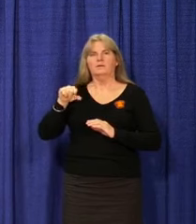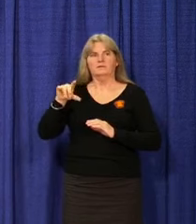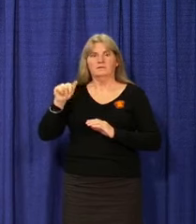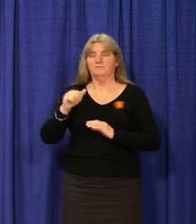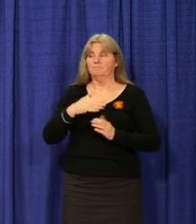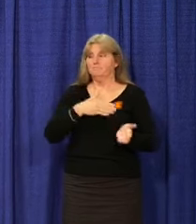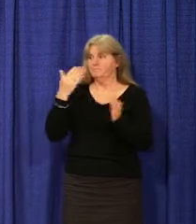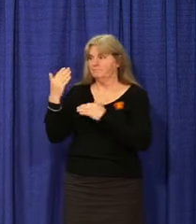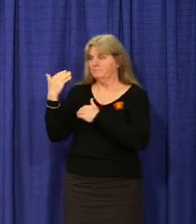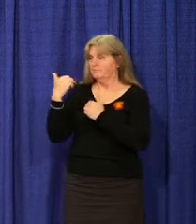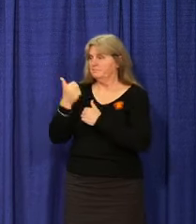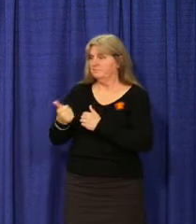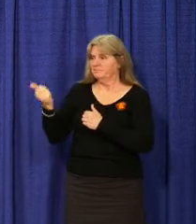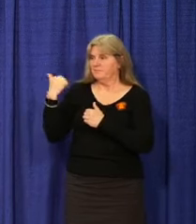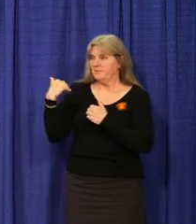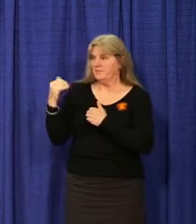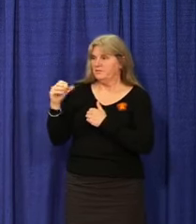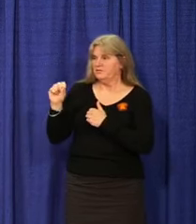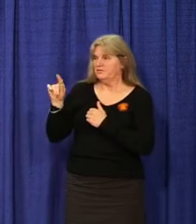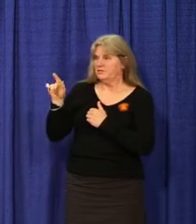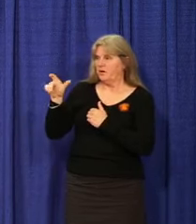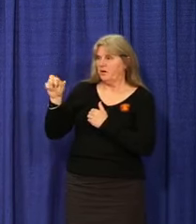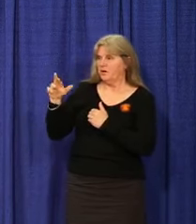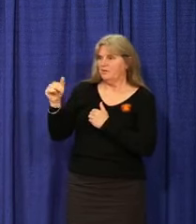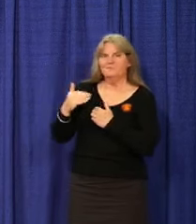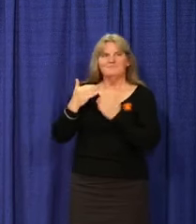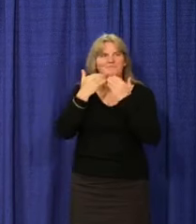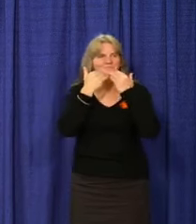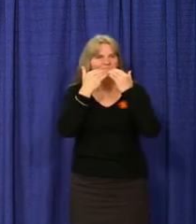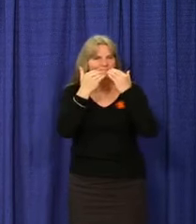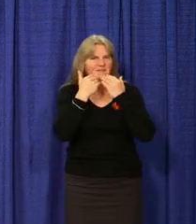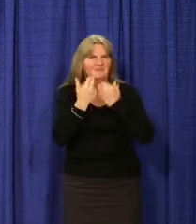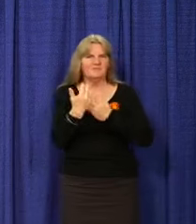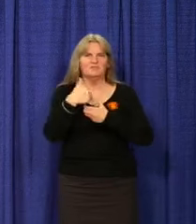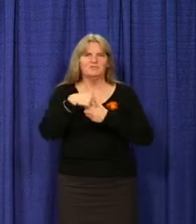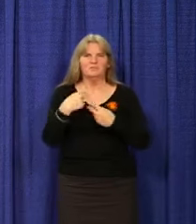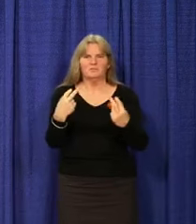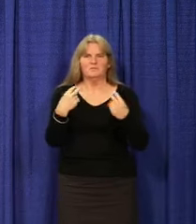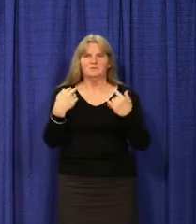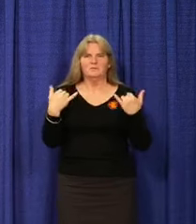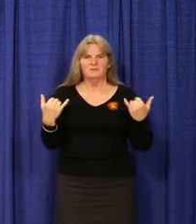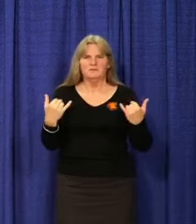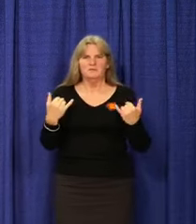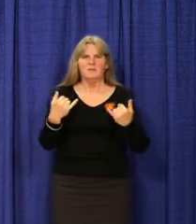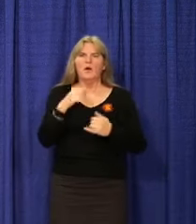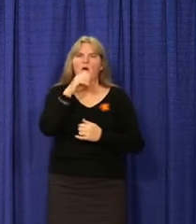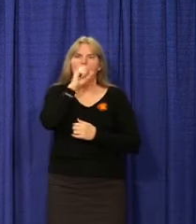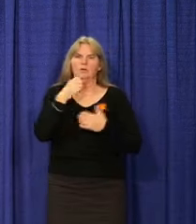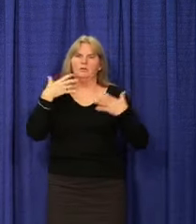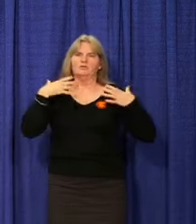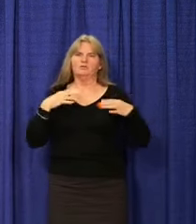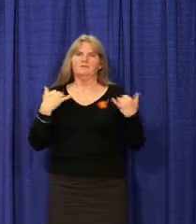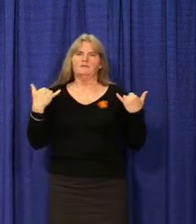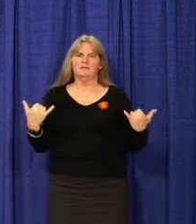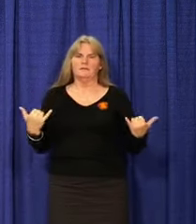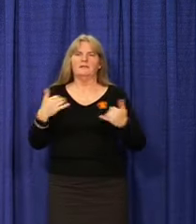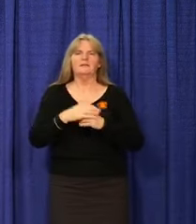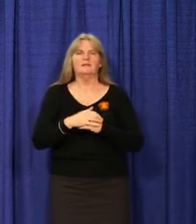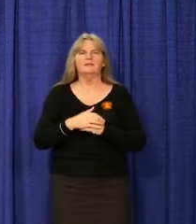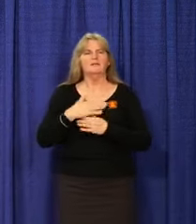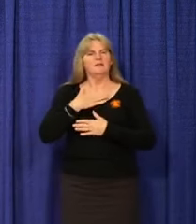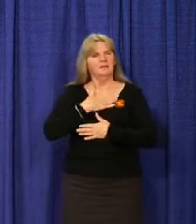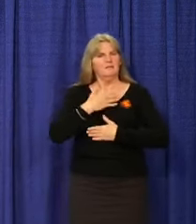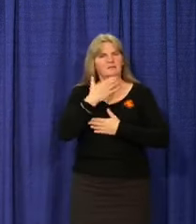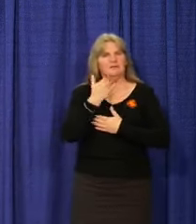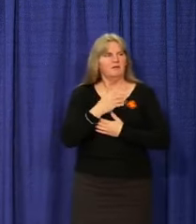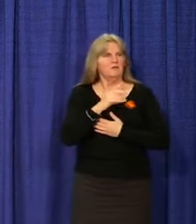Minister Streicker? Thanks. Thank you for joining us today on Orange Shirt Day. I'm pleased to be